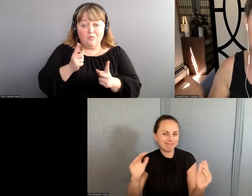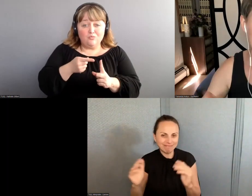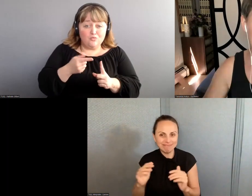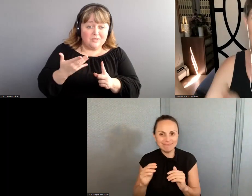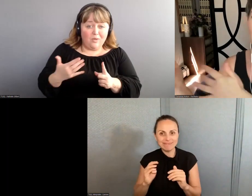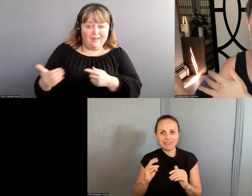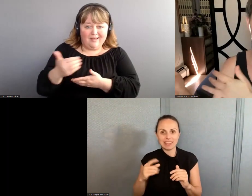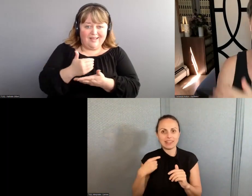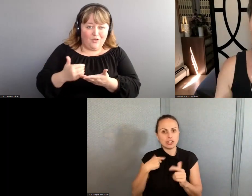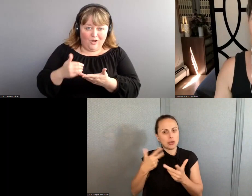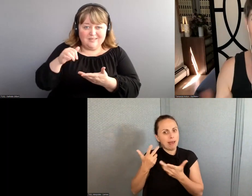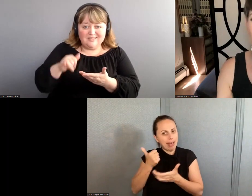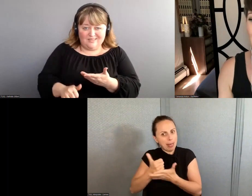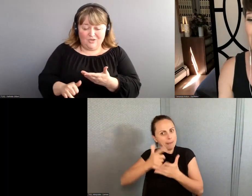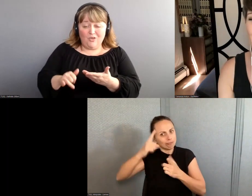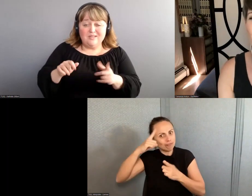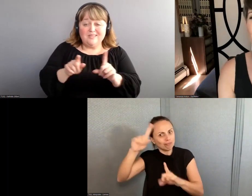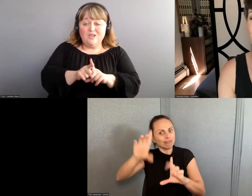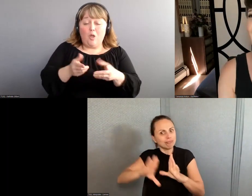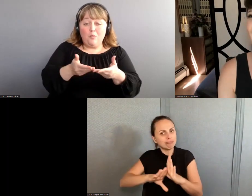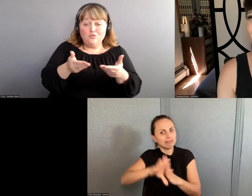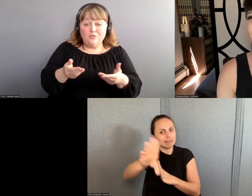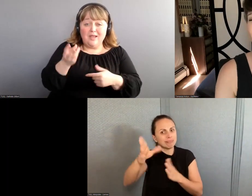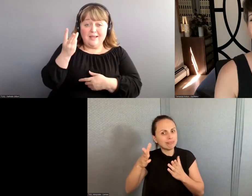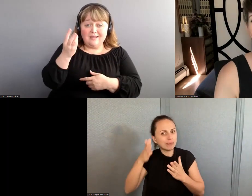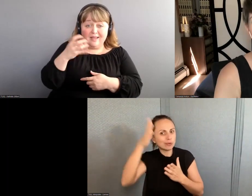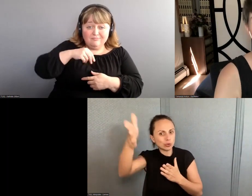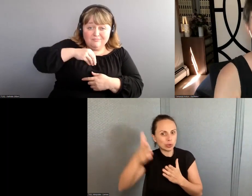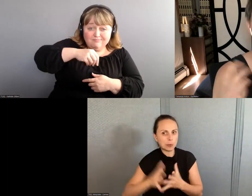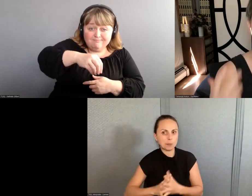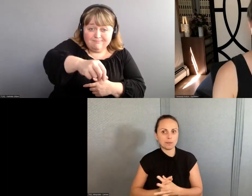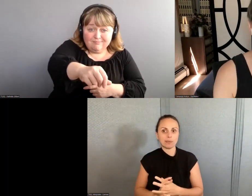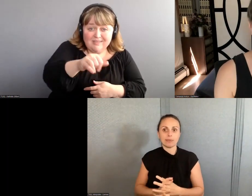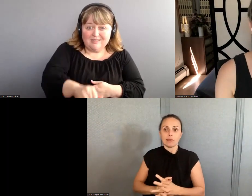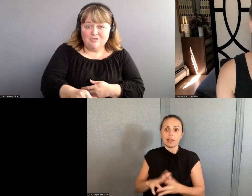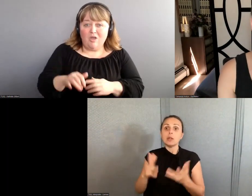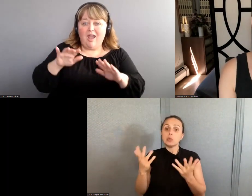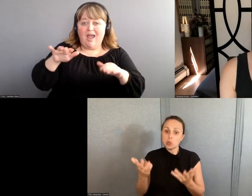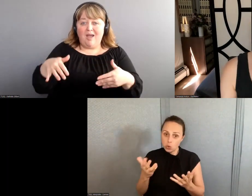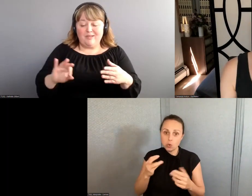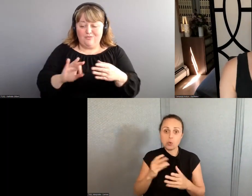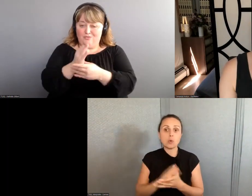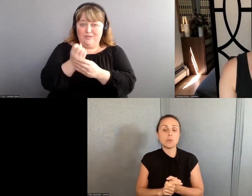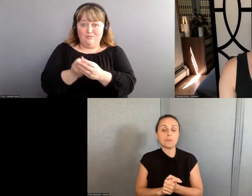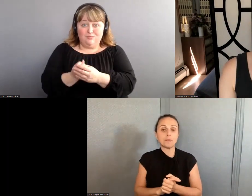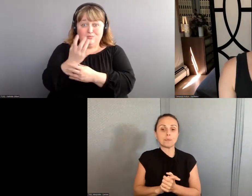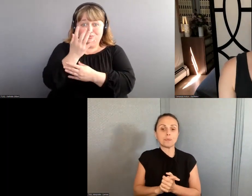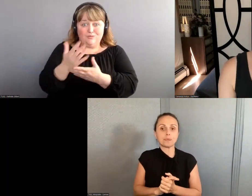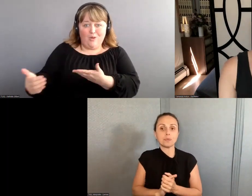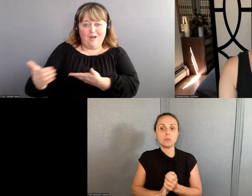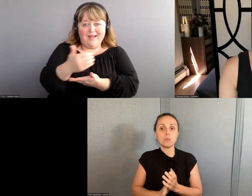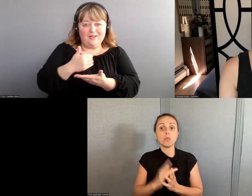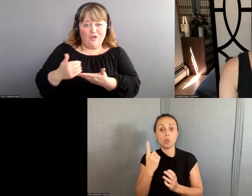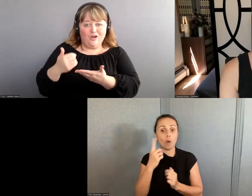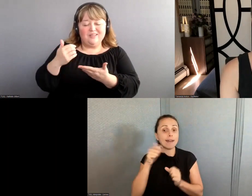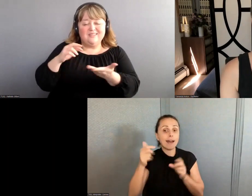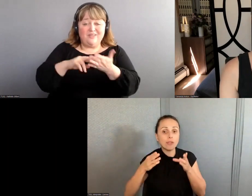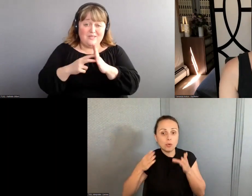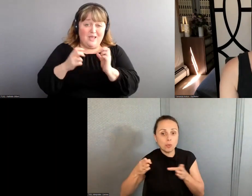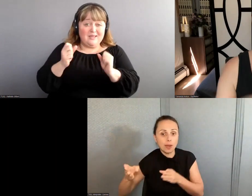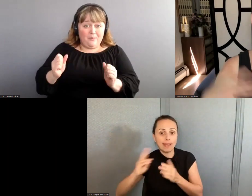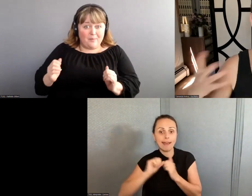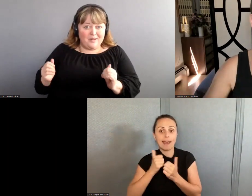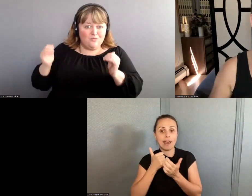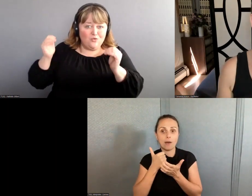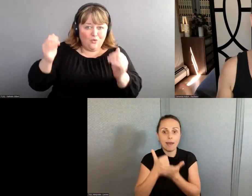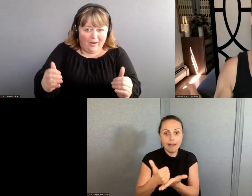to carry us forward, to ripple out. So with that, one of the other ways to help